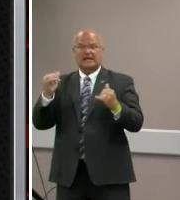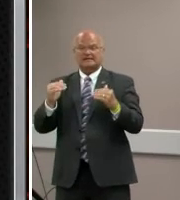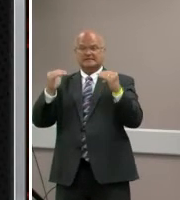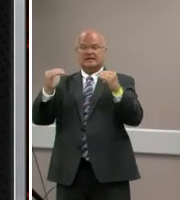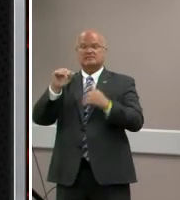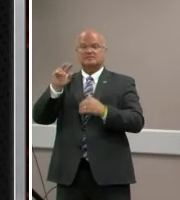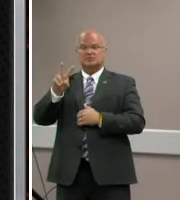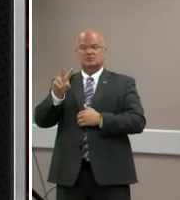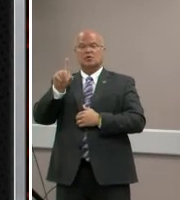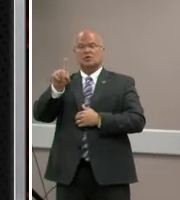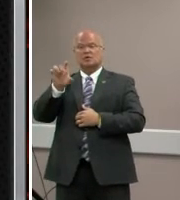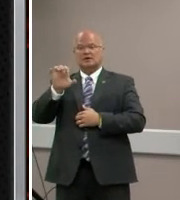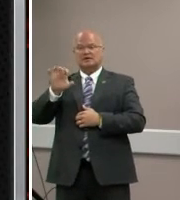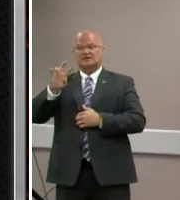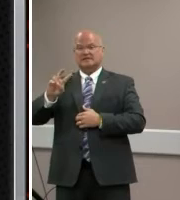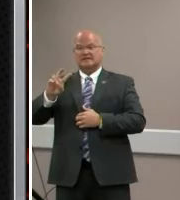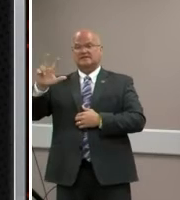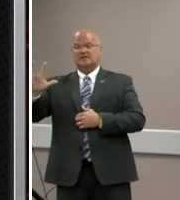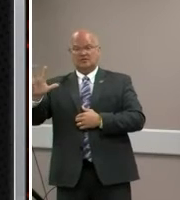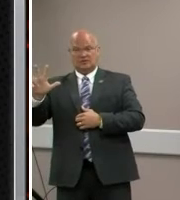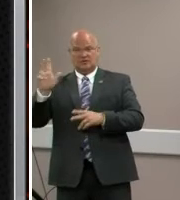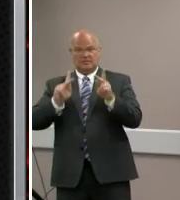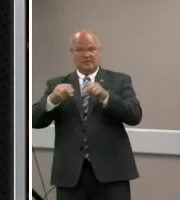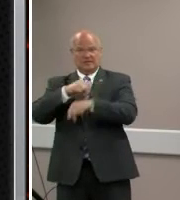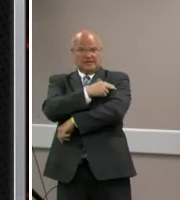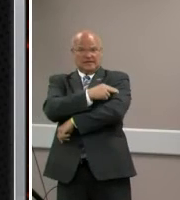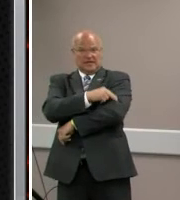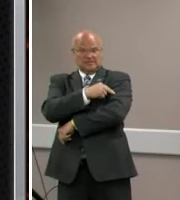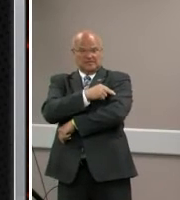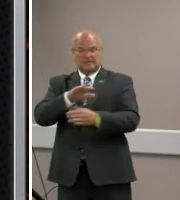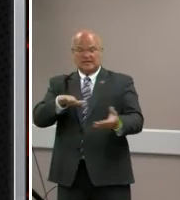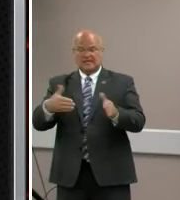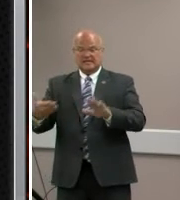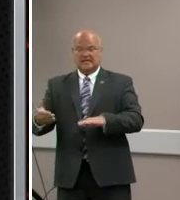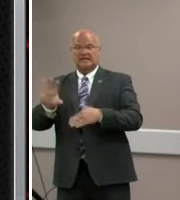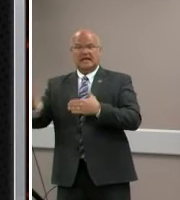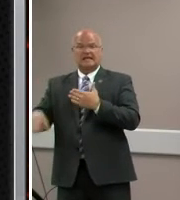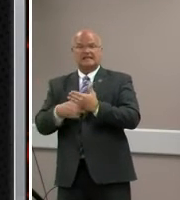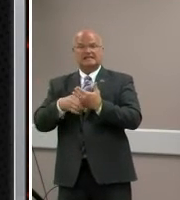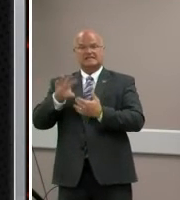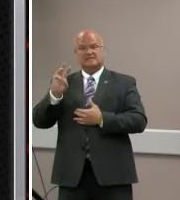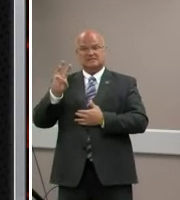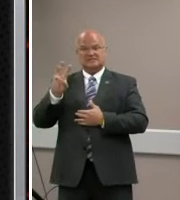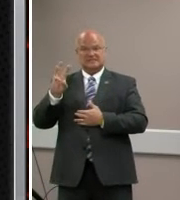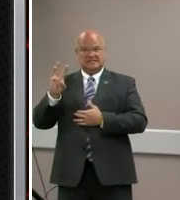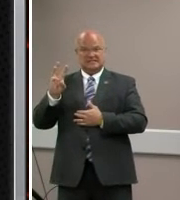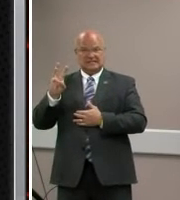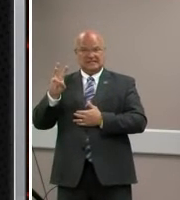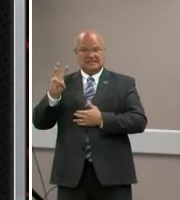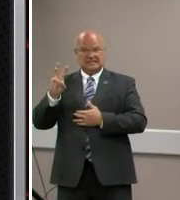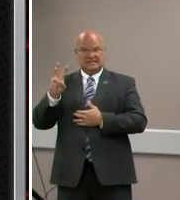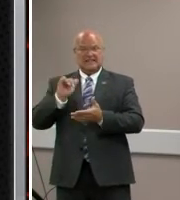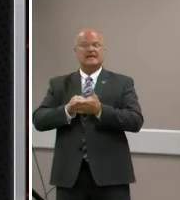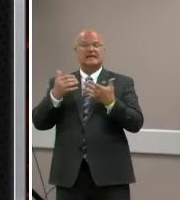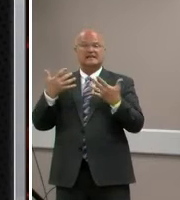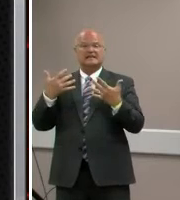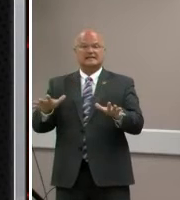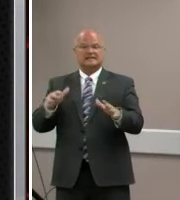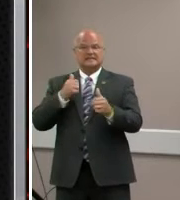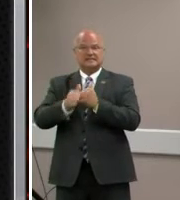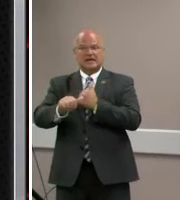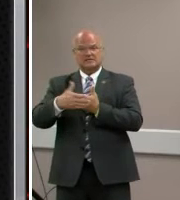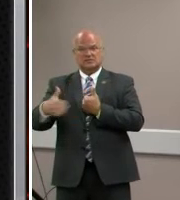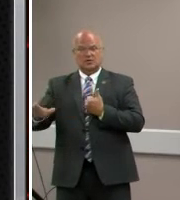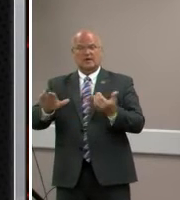up 2 to 173. In terms of deaths, we have an additional 6 Arkansans that have succumbed